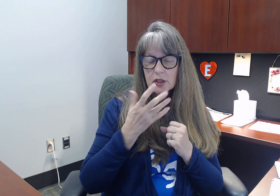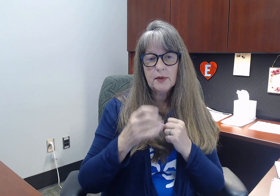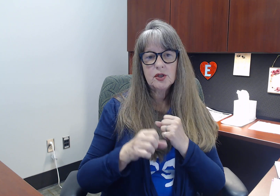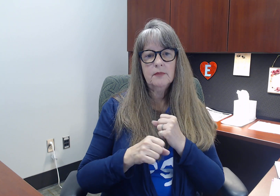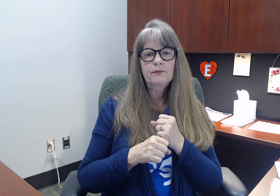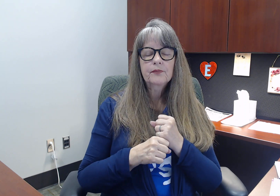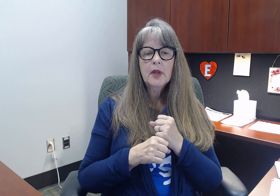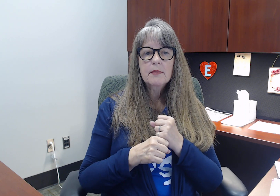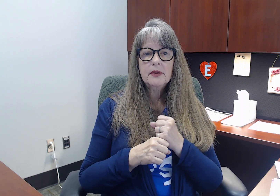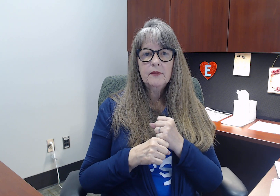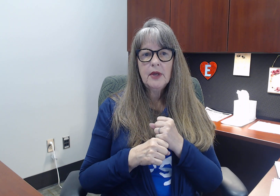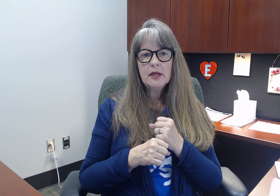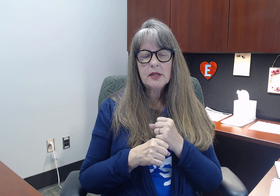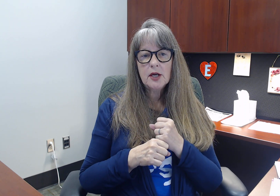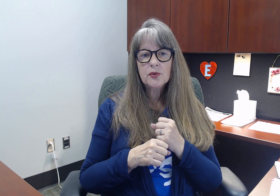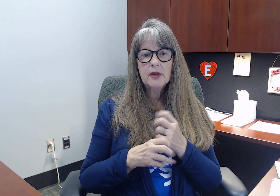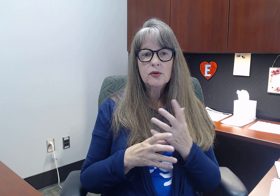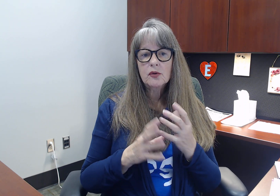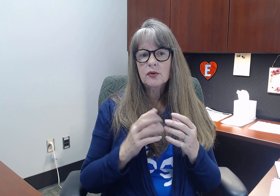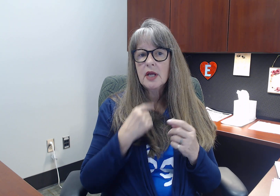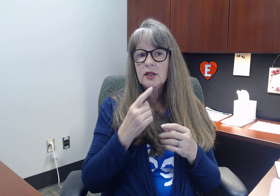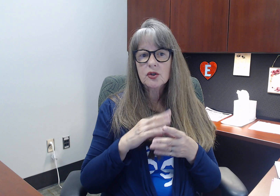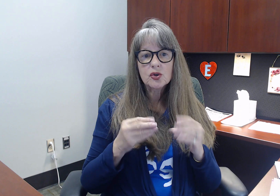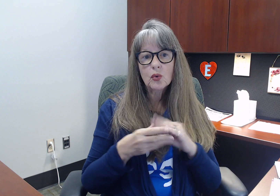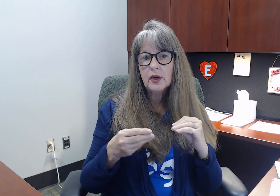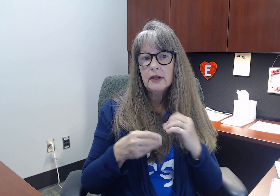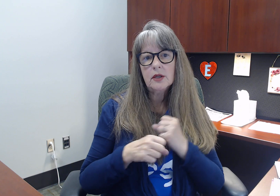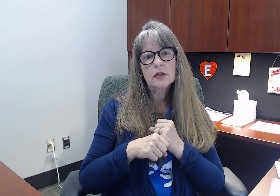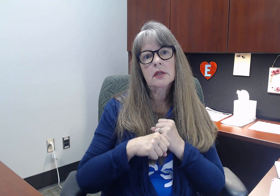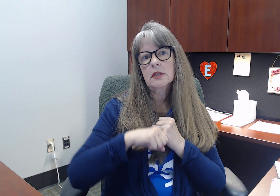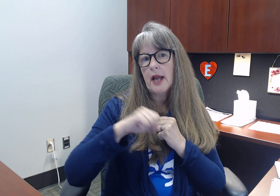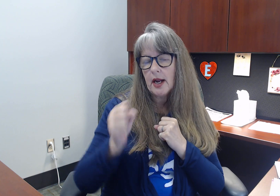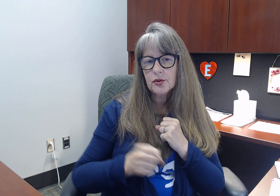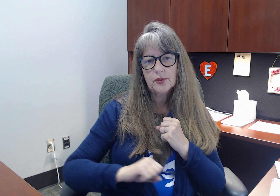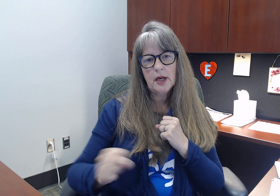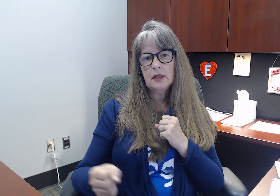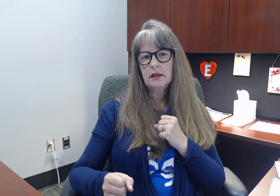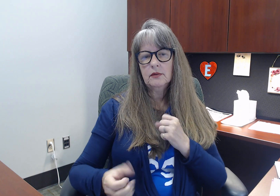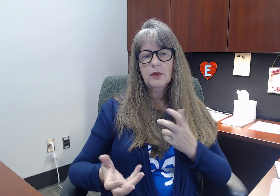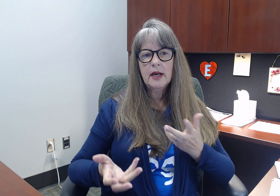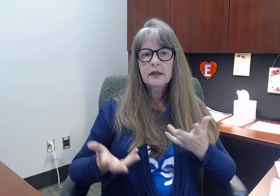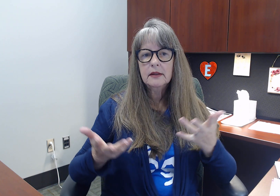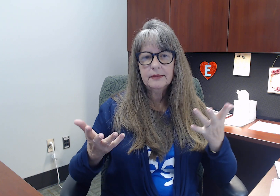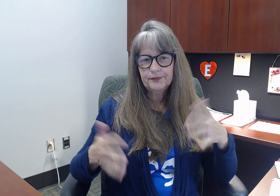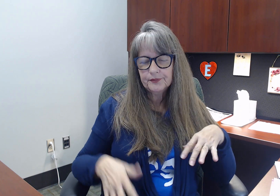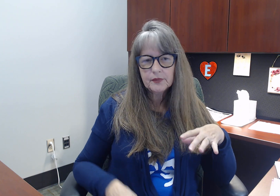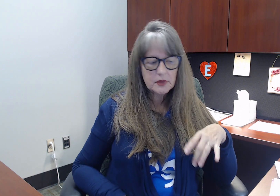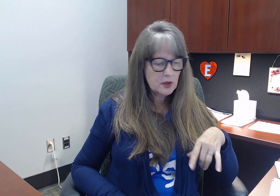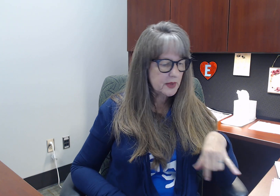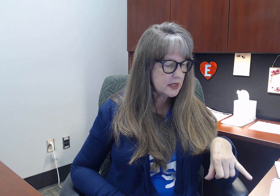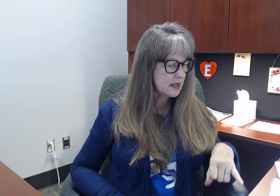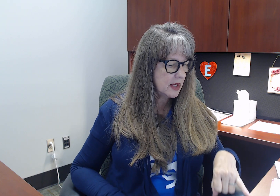expression. But if they exaggerated, so they're telling a story and they just exaggerated it, right? So we say that quite